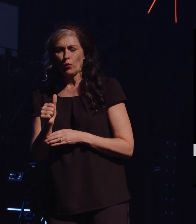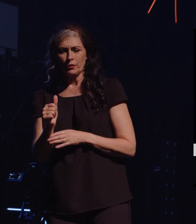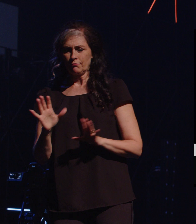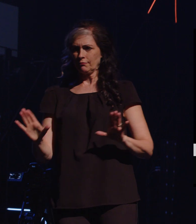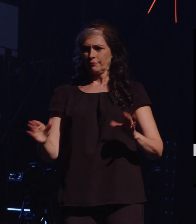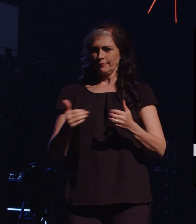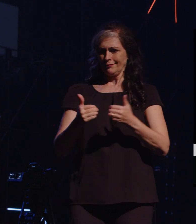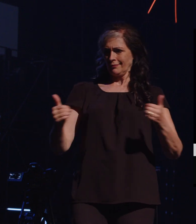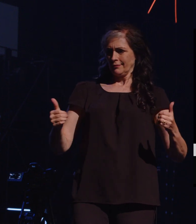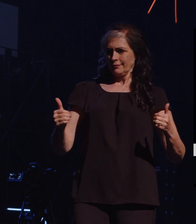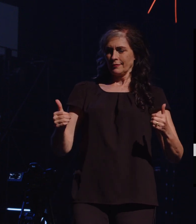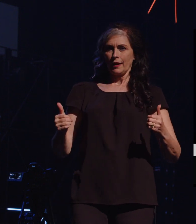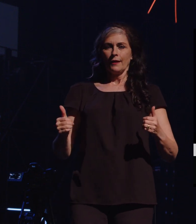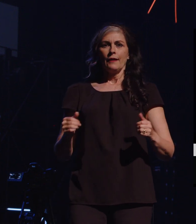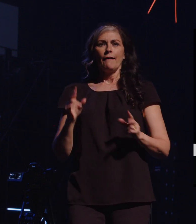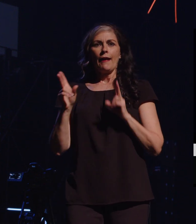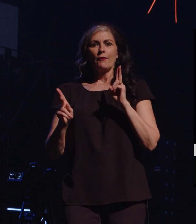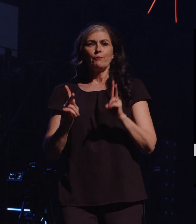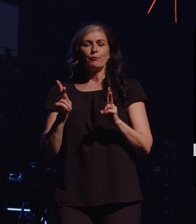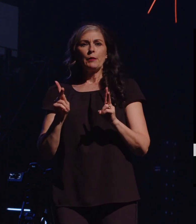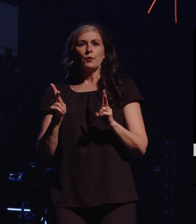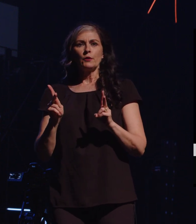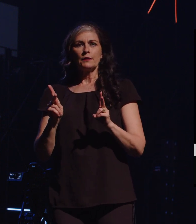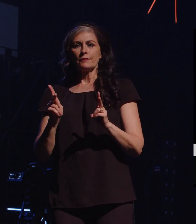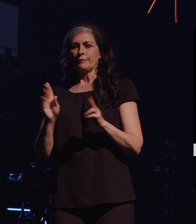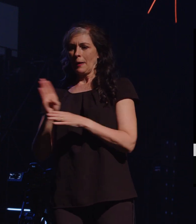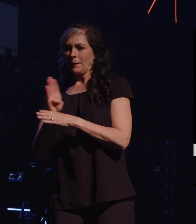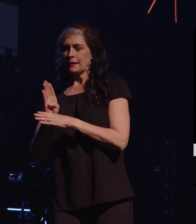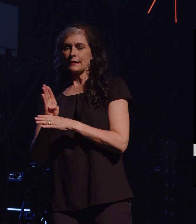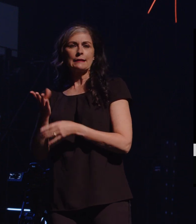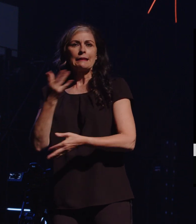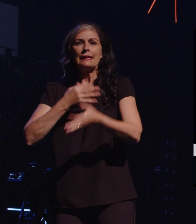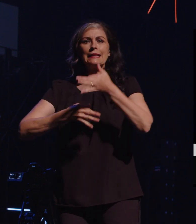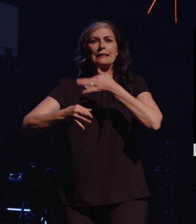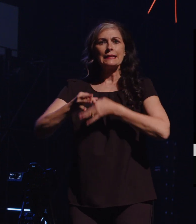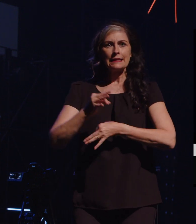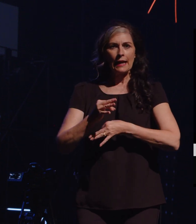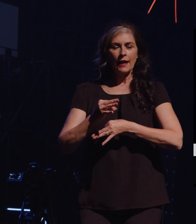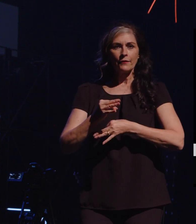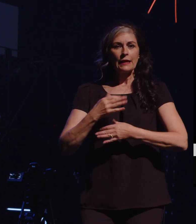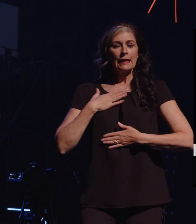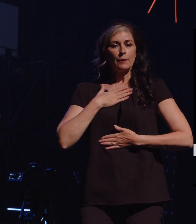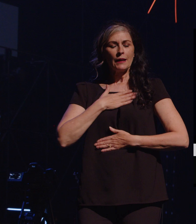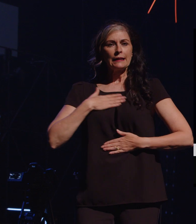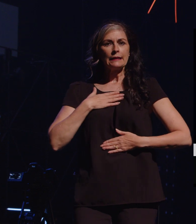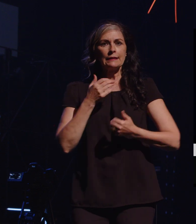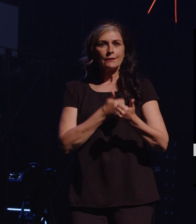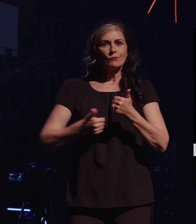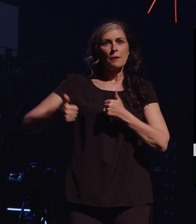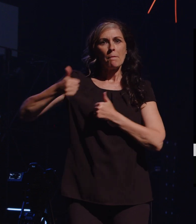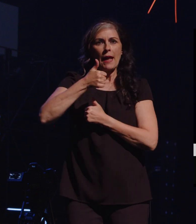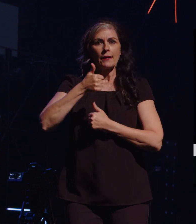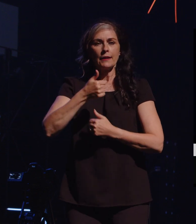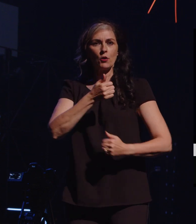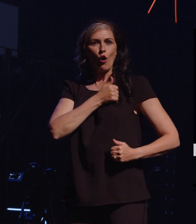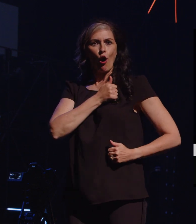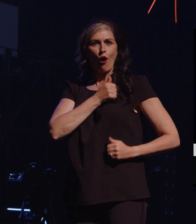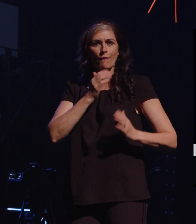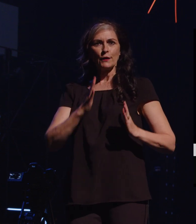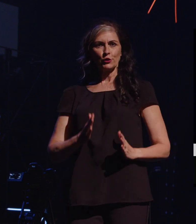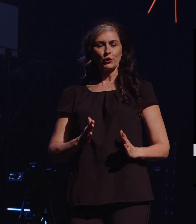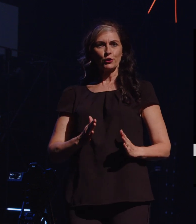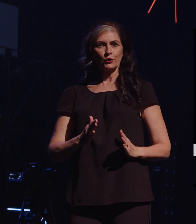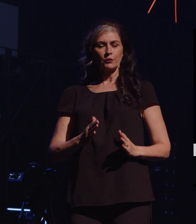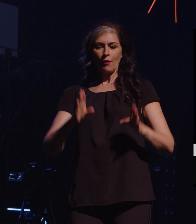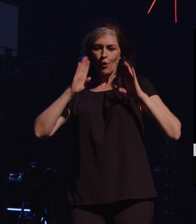here, civilian affairs, but rather he tries to please his commanding officer. Good